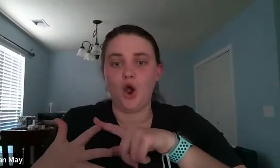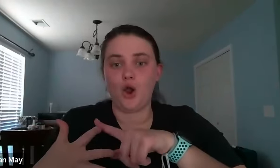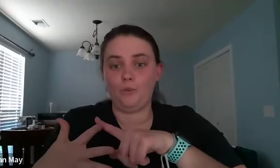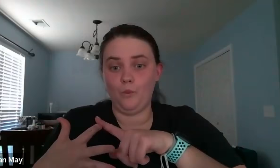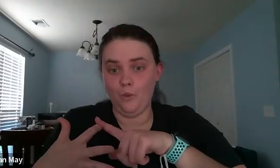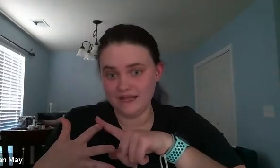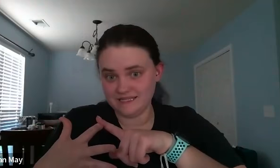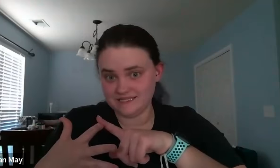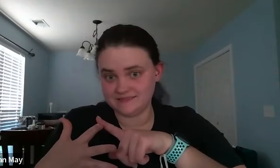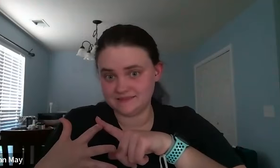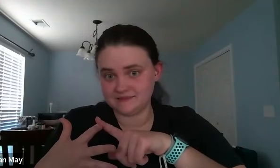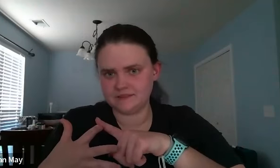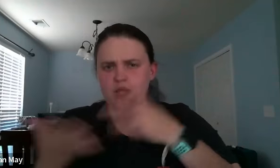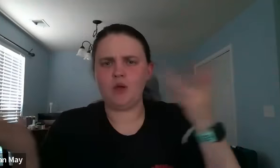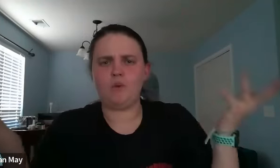Our what.